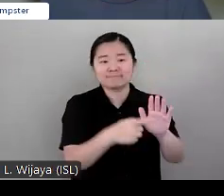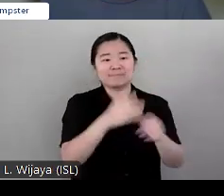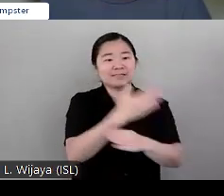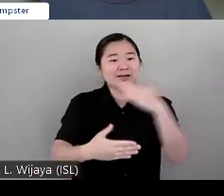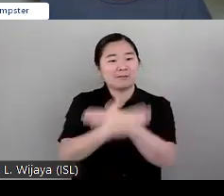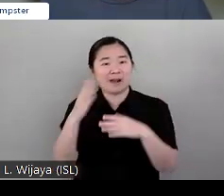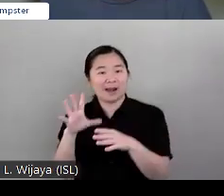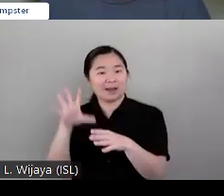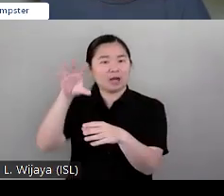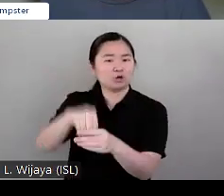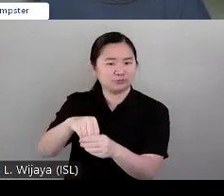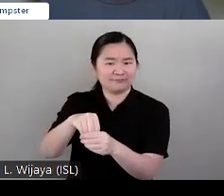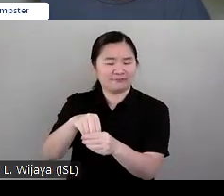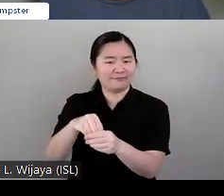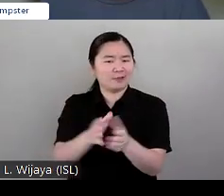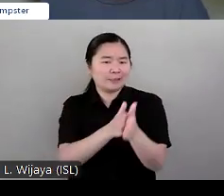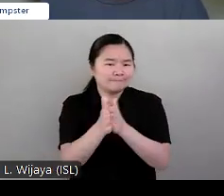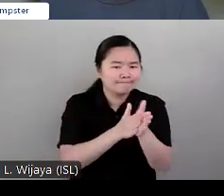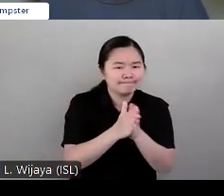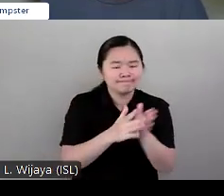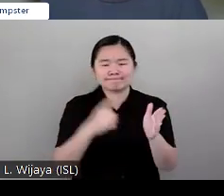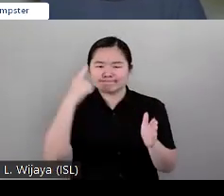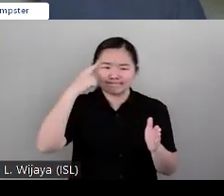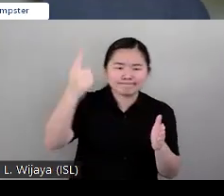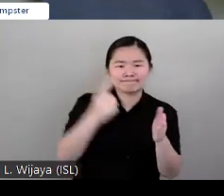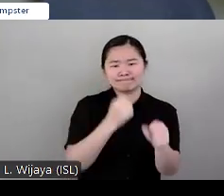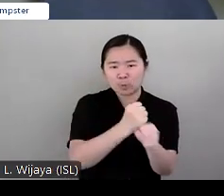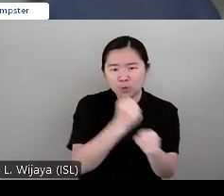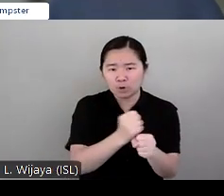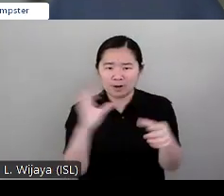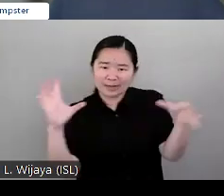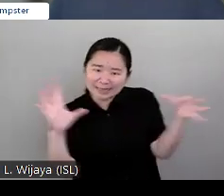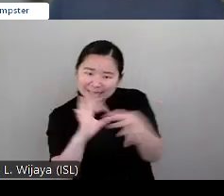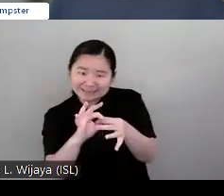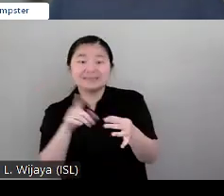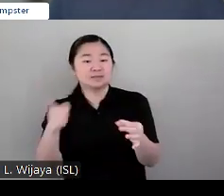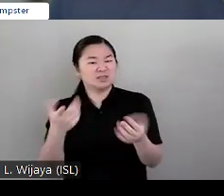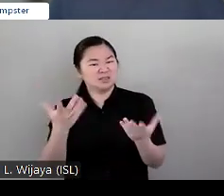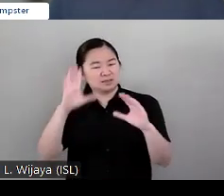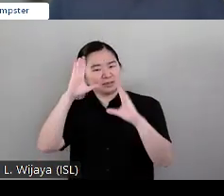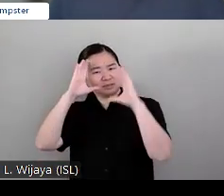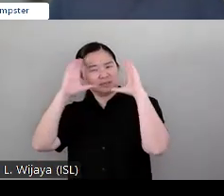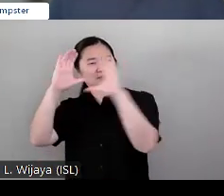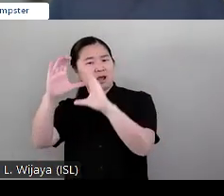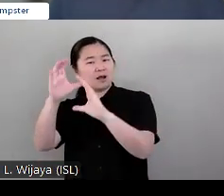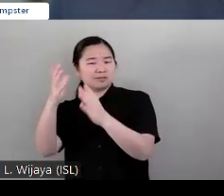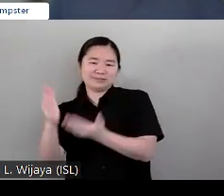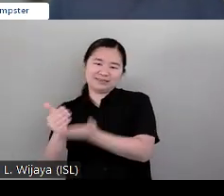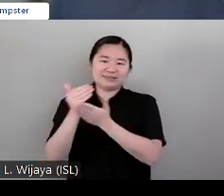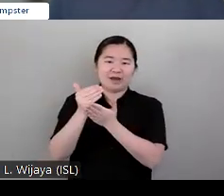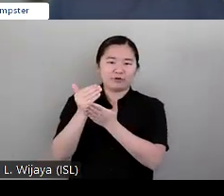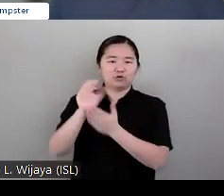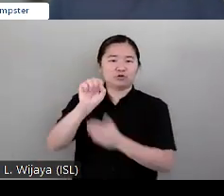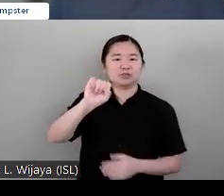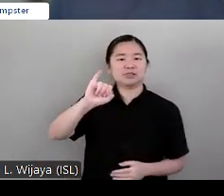the World, Sense International, Sightsavers, and Social Development Direct. So across